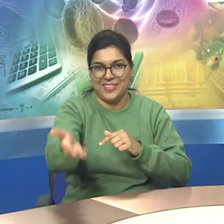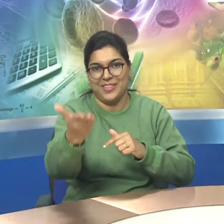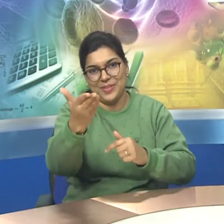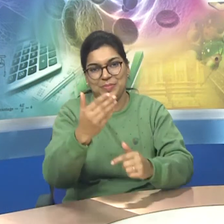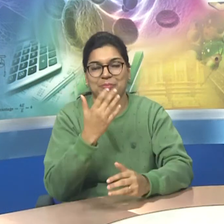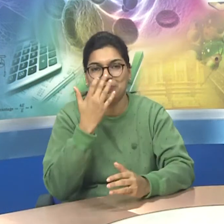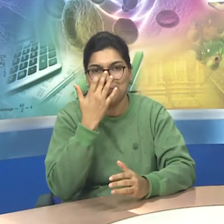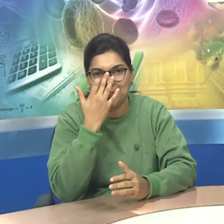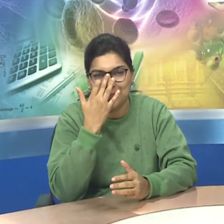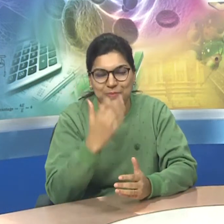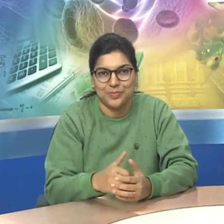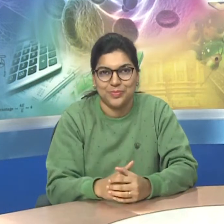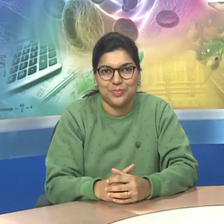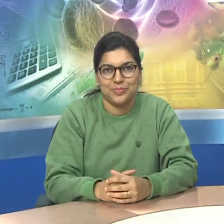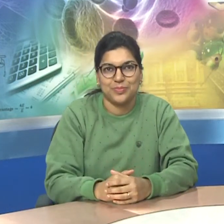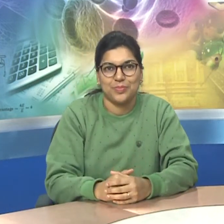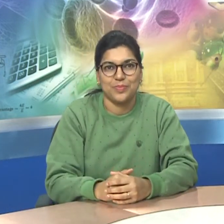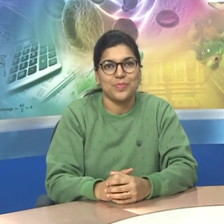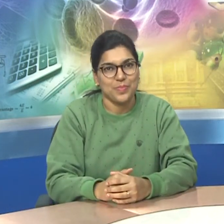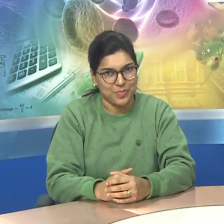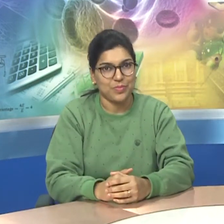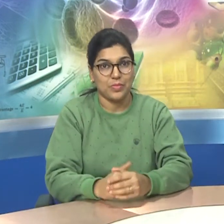Let us see the example.